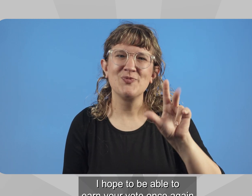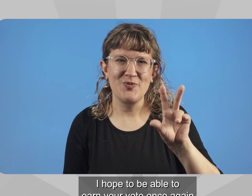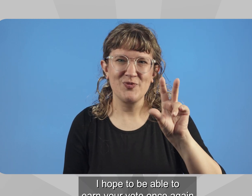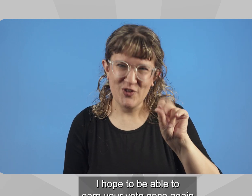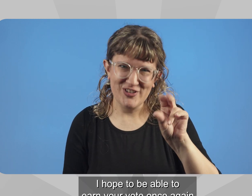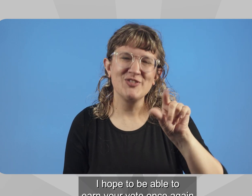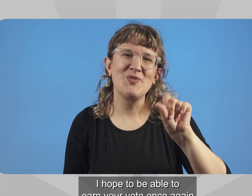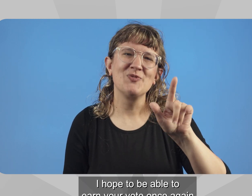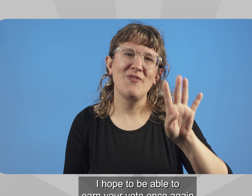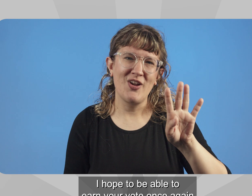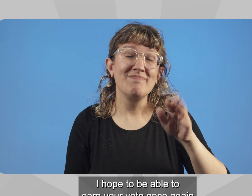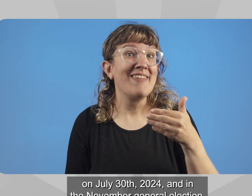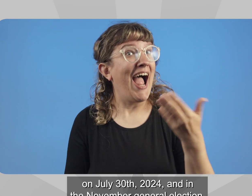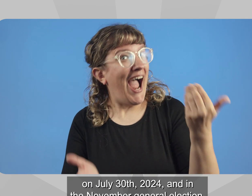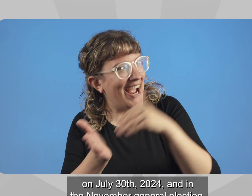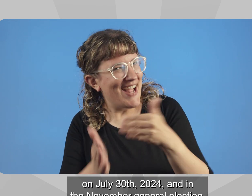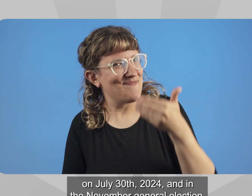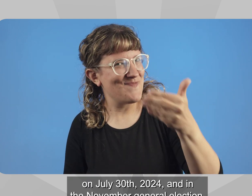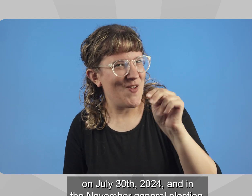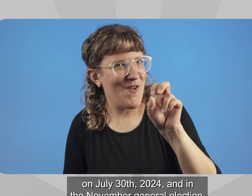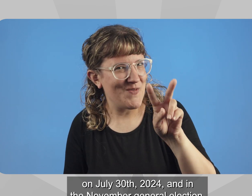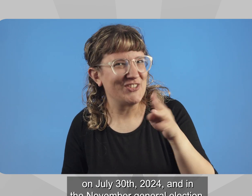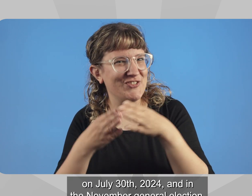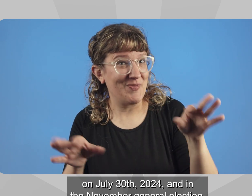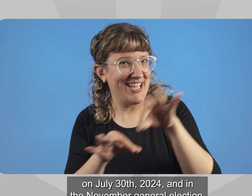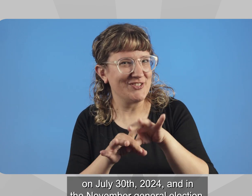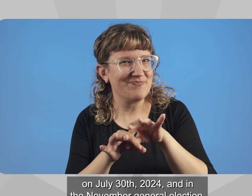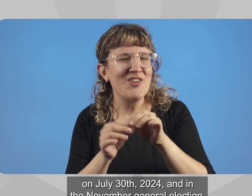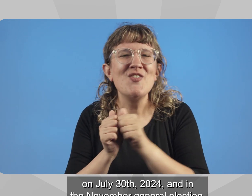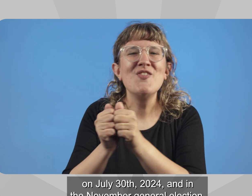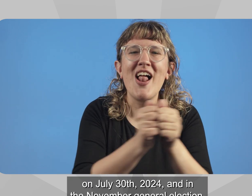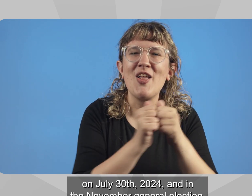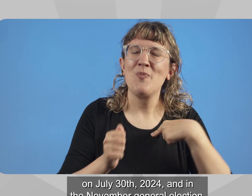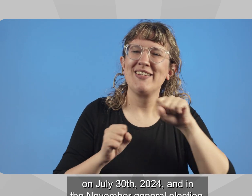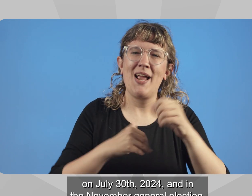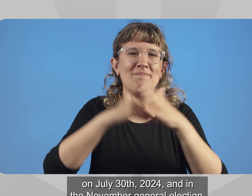to be able to earn your vote once again on July 30th, 2024, and in the